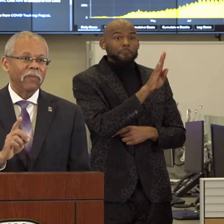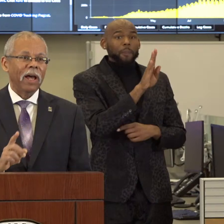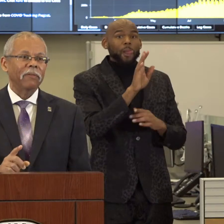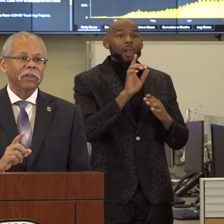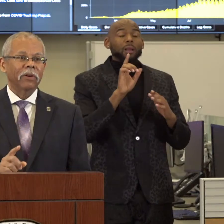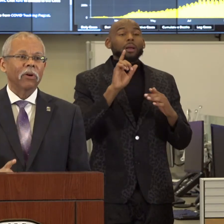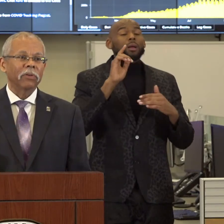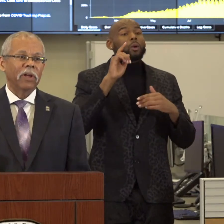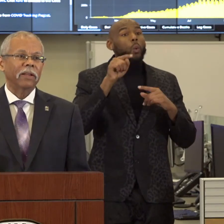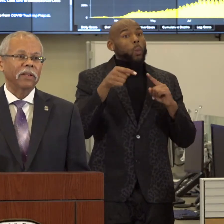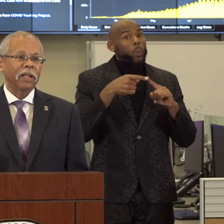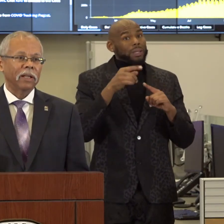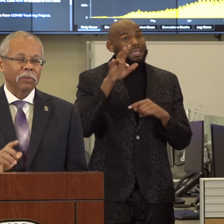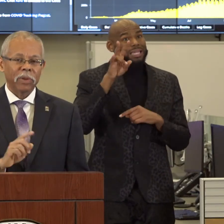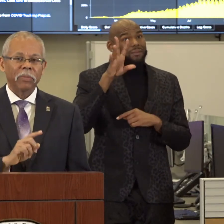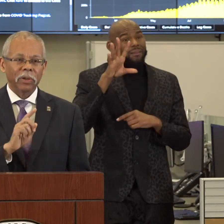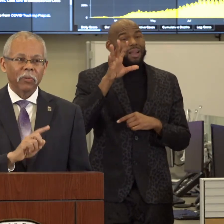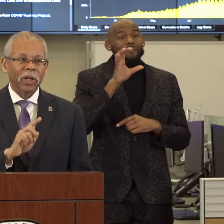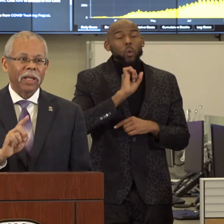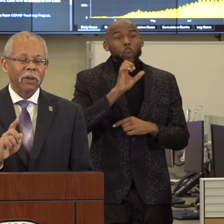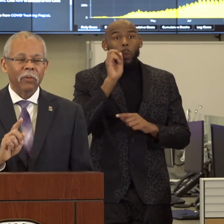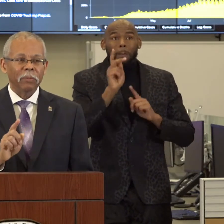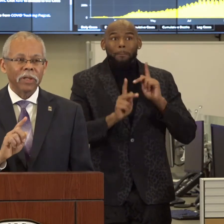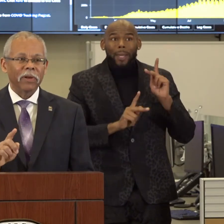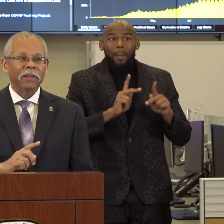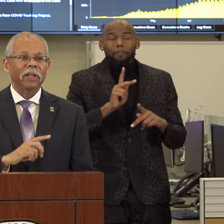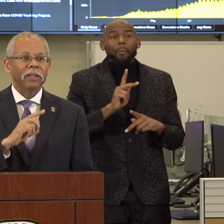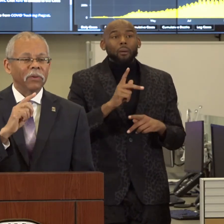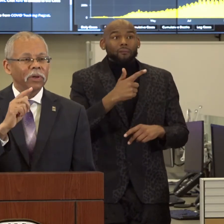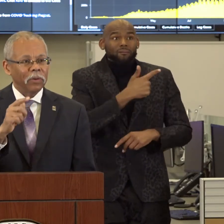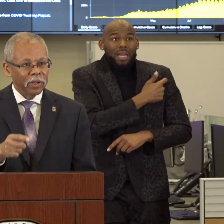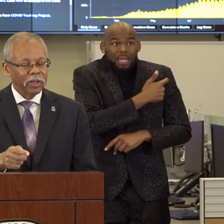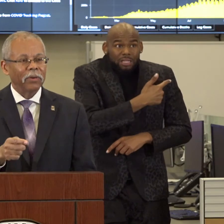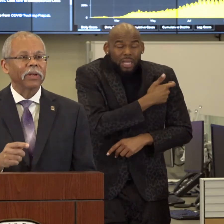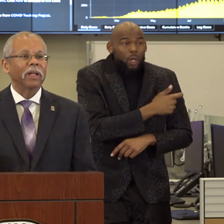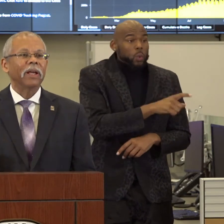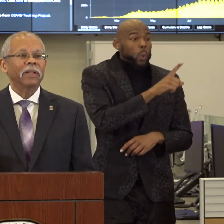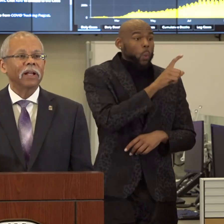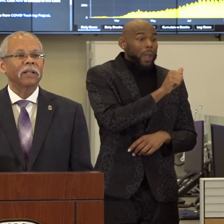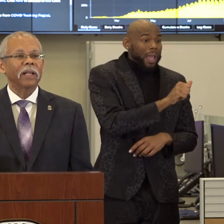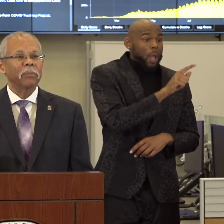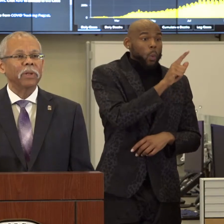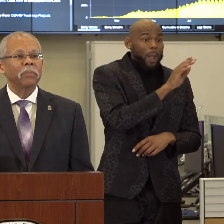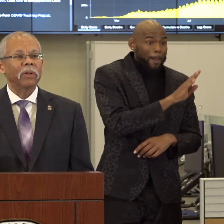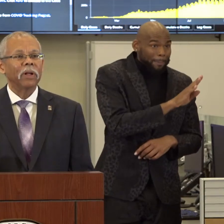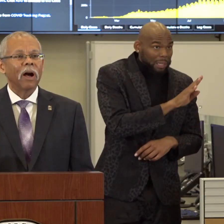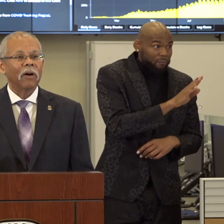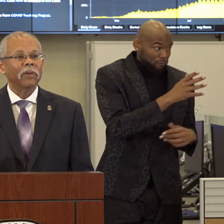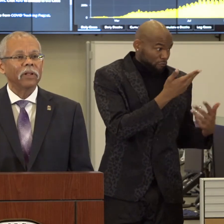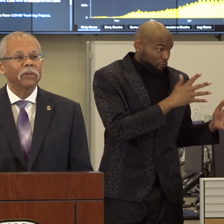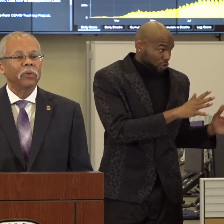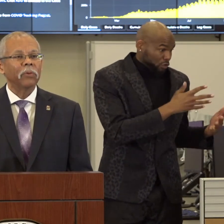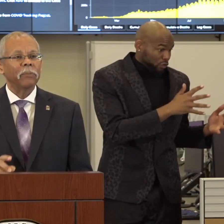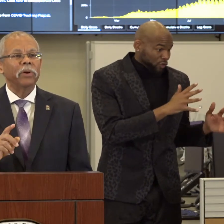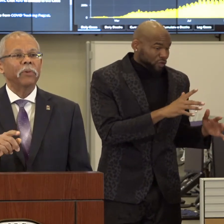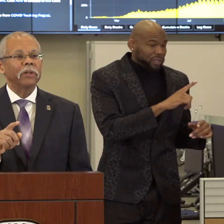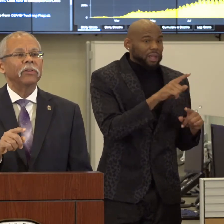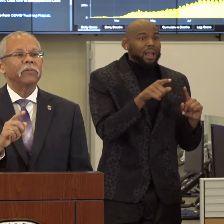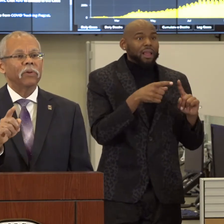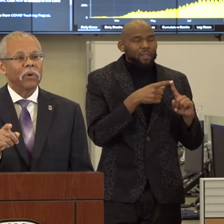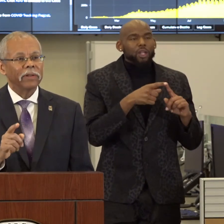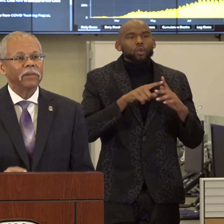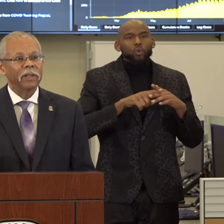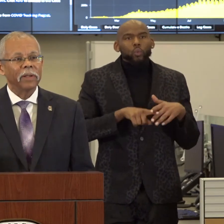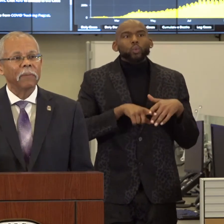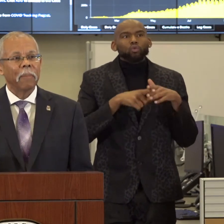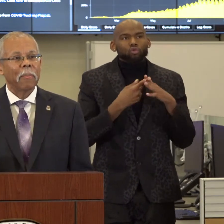our 75-year-olds vaccinated and the people in 1A and 1B vaccinated, then we're going to start taking people off the list who